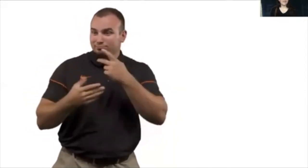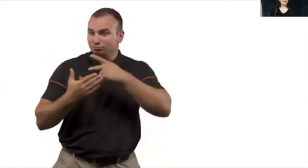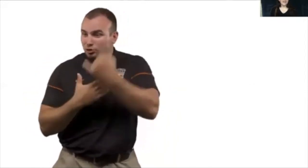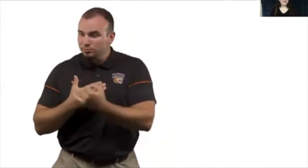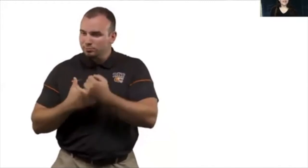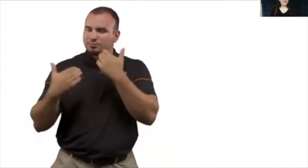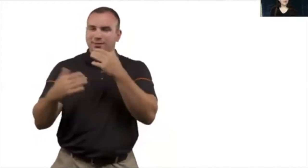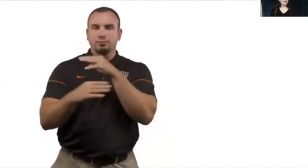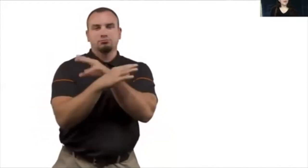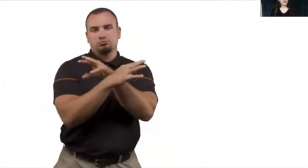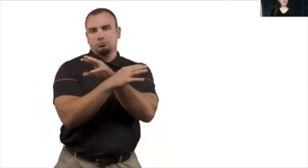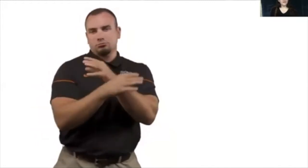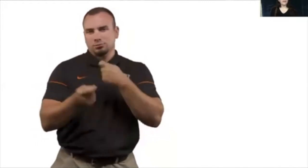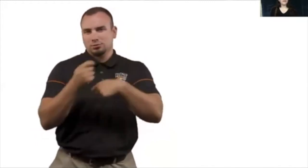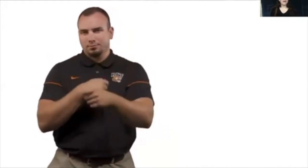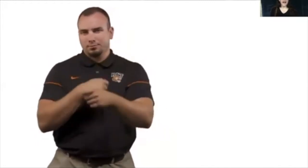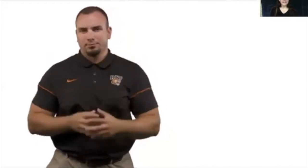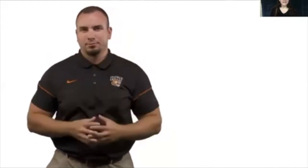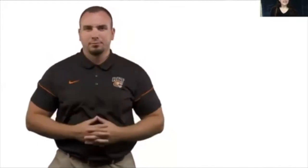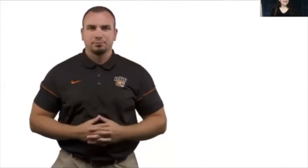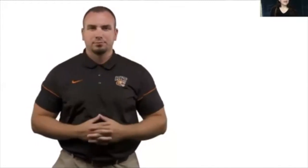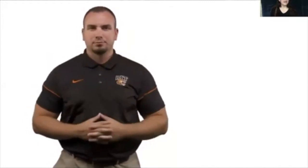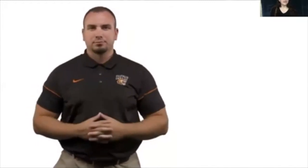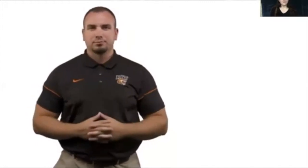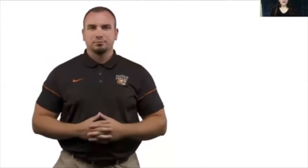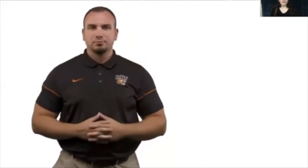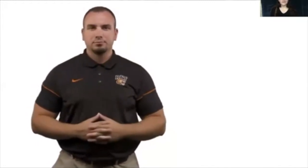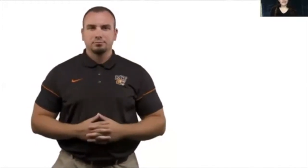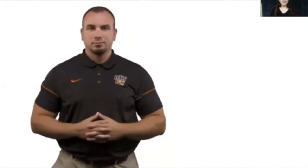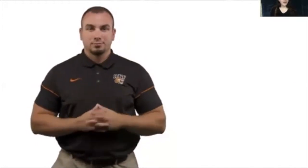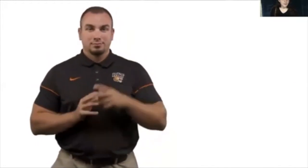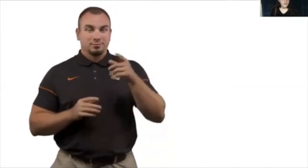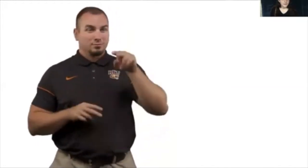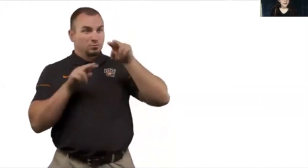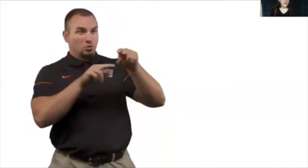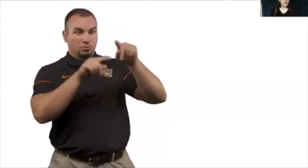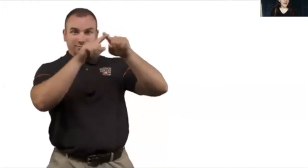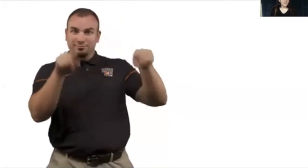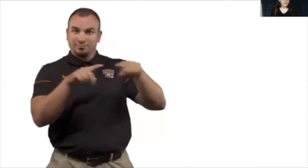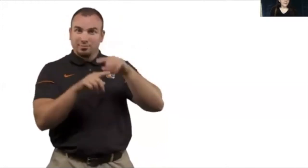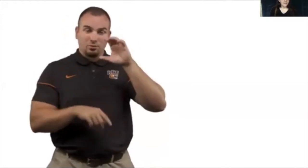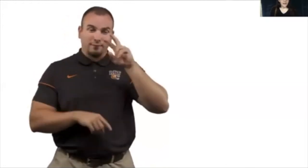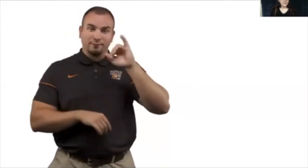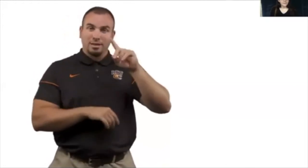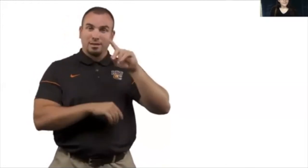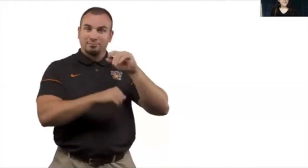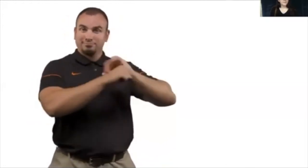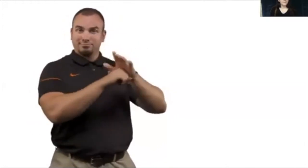If you really need to sit down with another person for a class to do work or study, try using an online platform